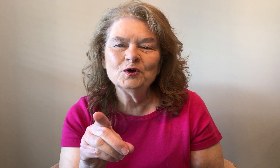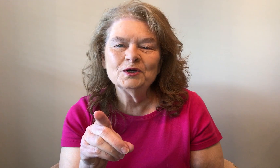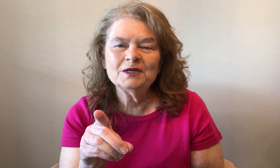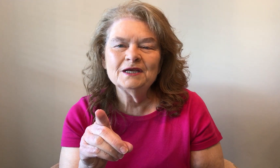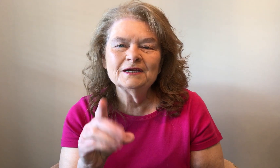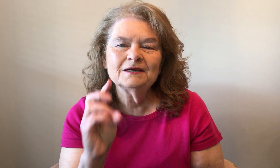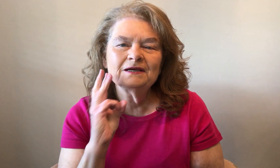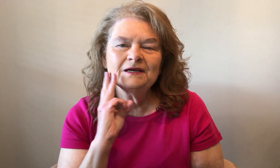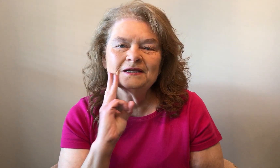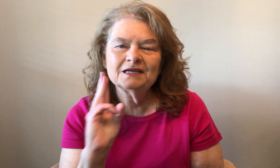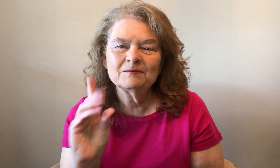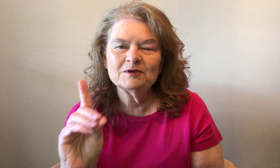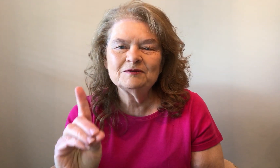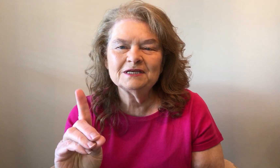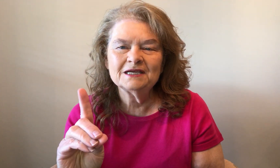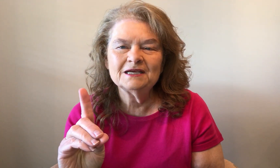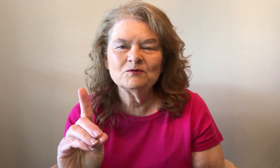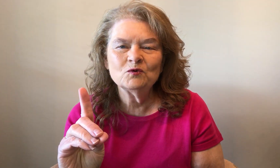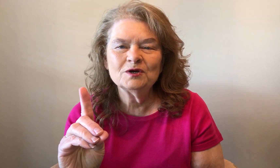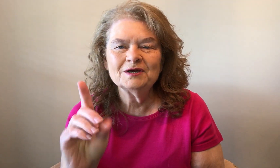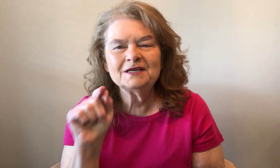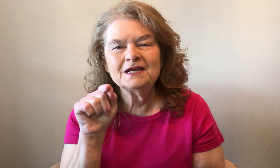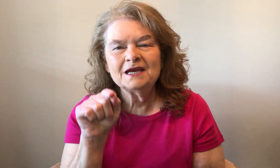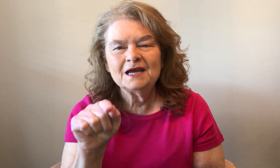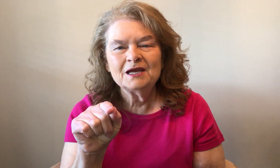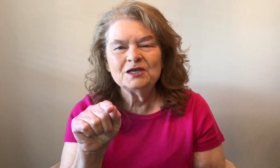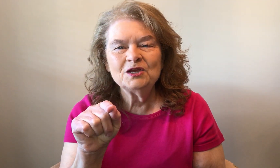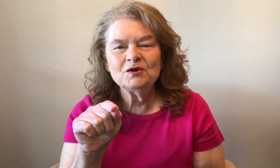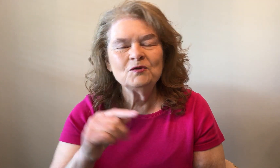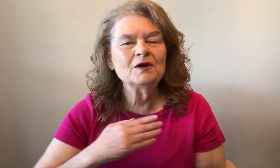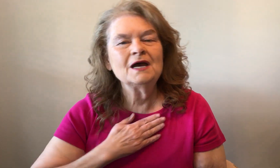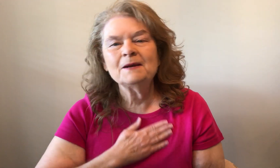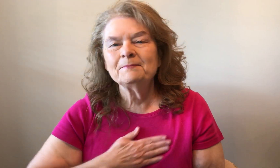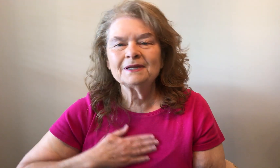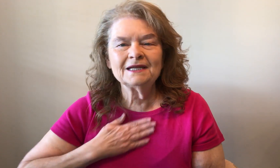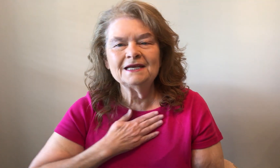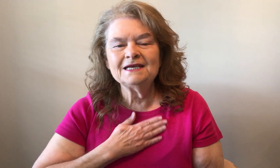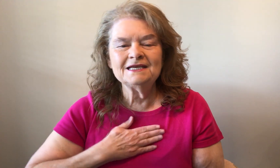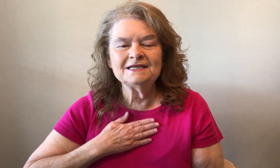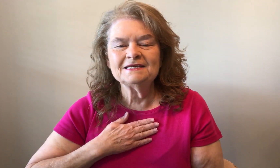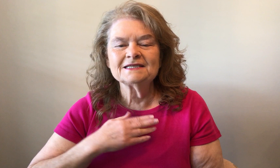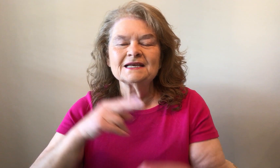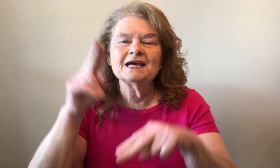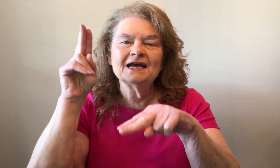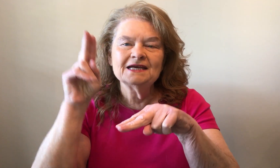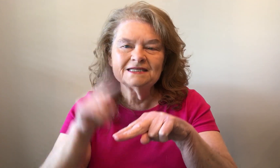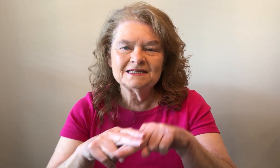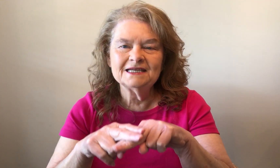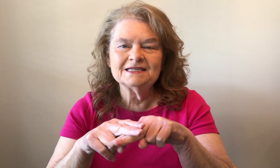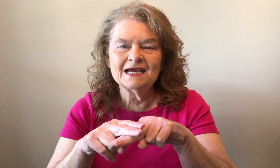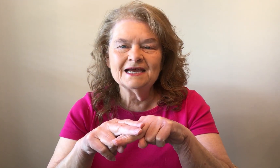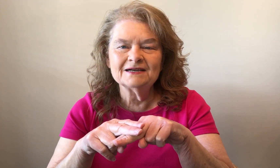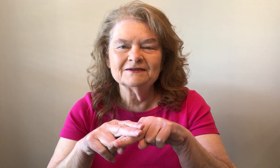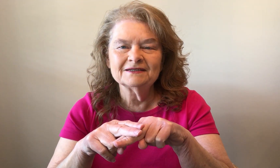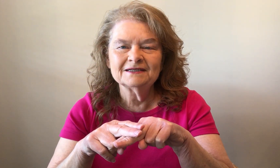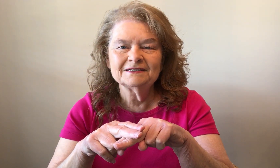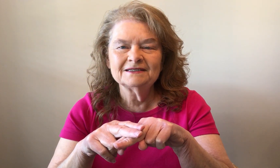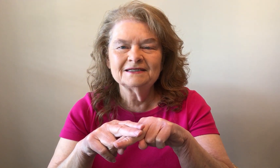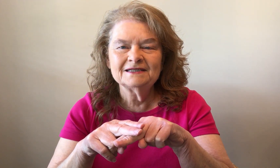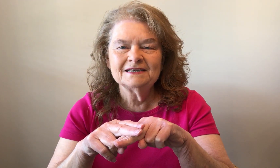Would, WD, would you please sit down?